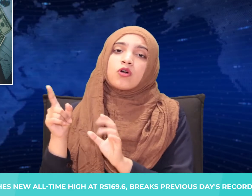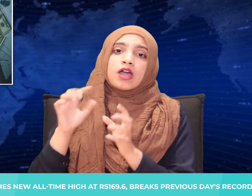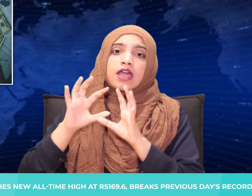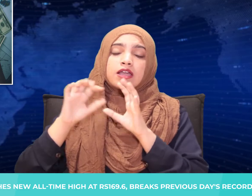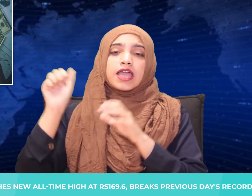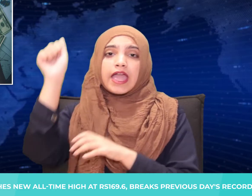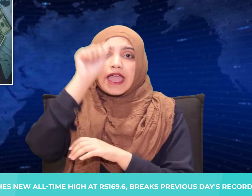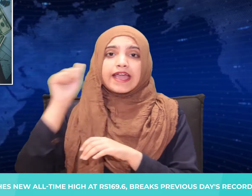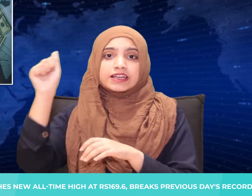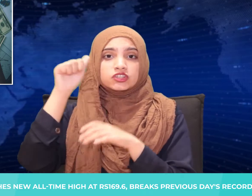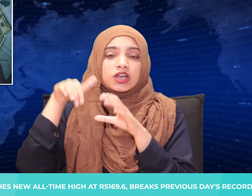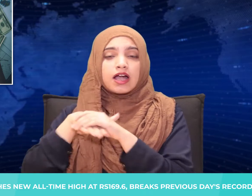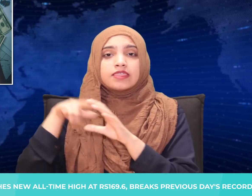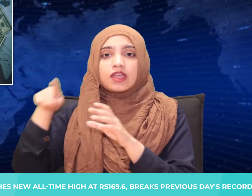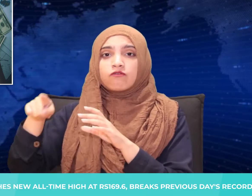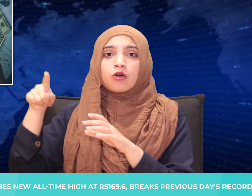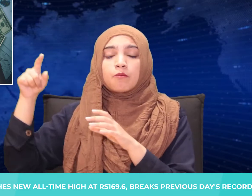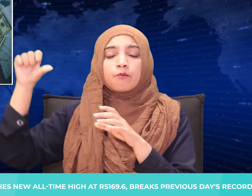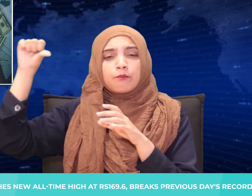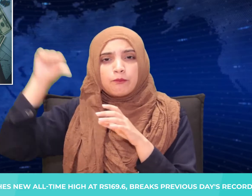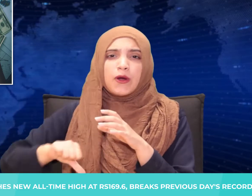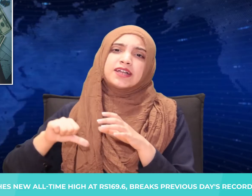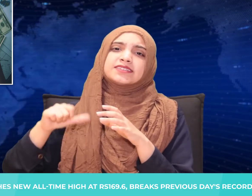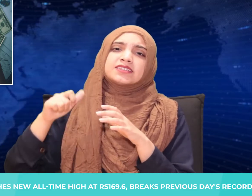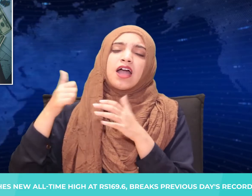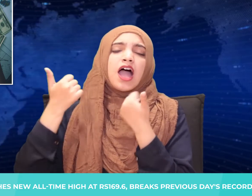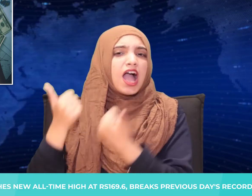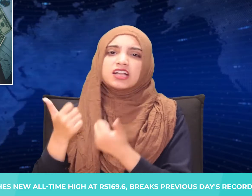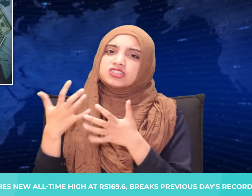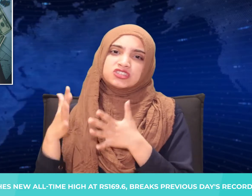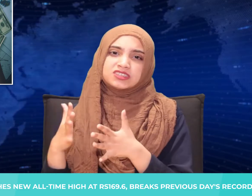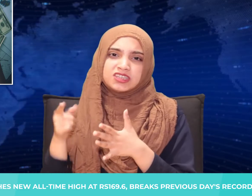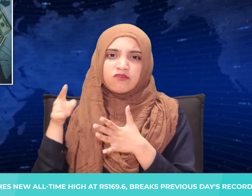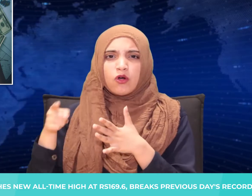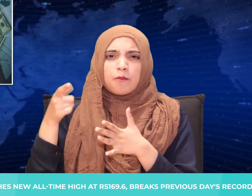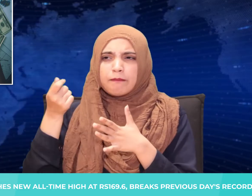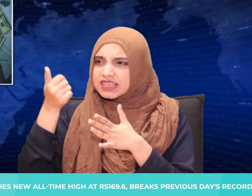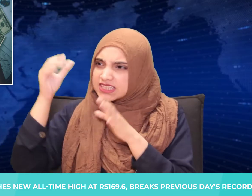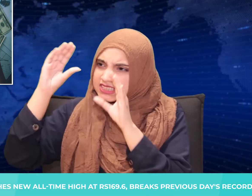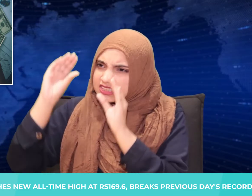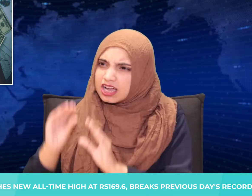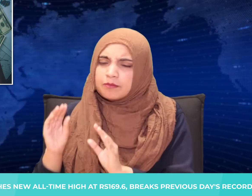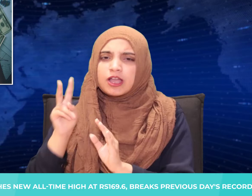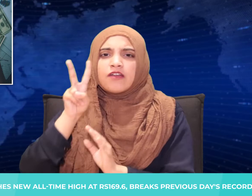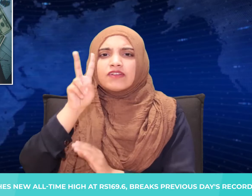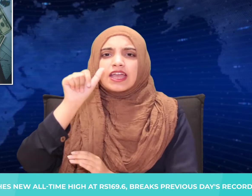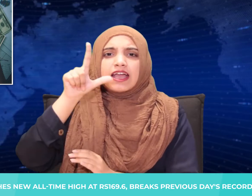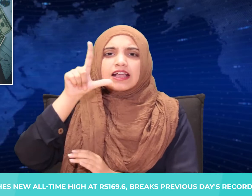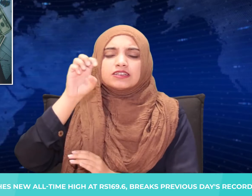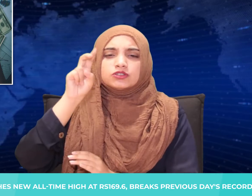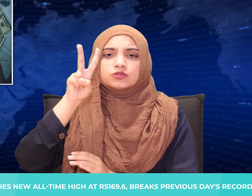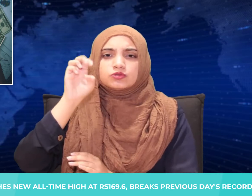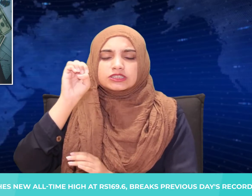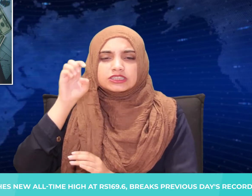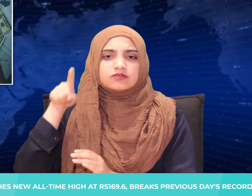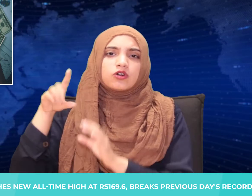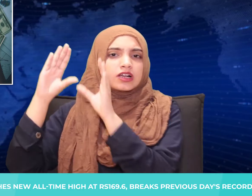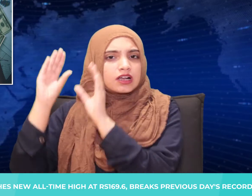have opened the field for the bullish US dollar to move forward unchecked and erode the remaining value of the local